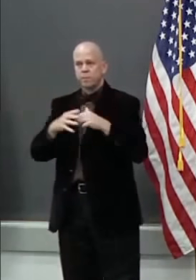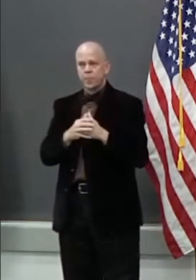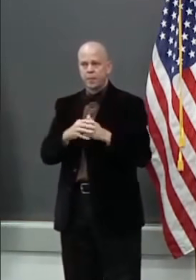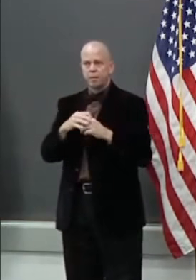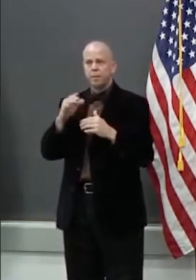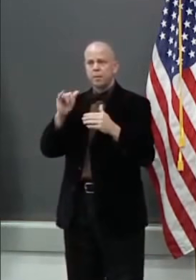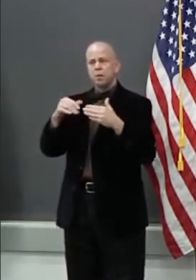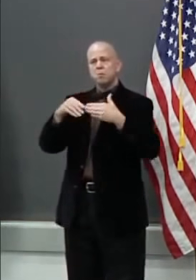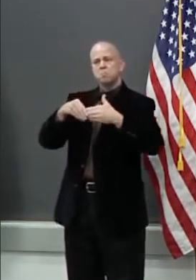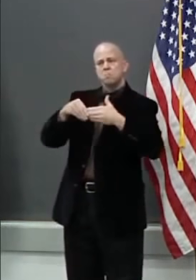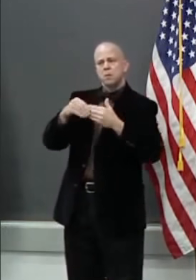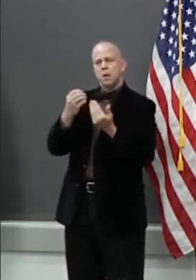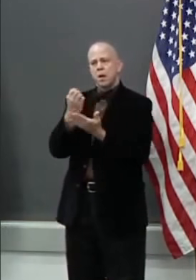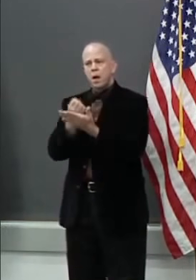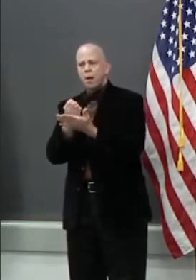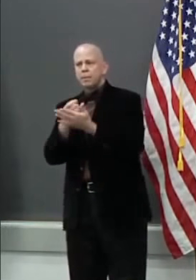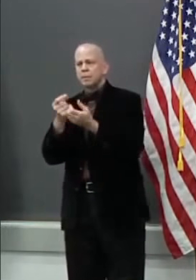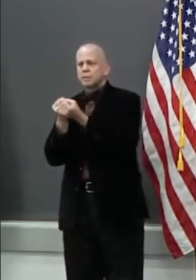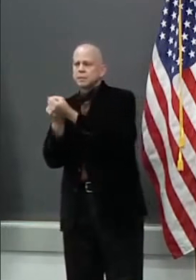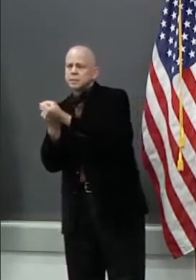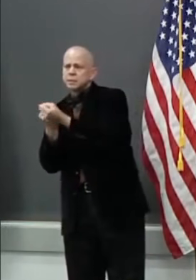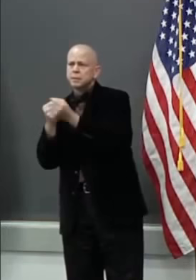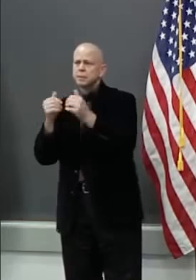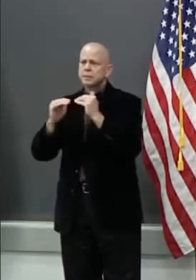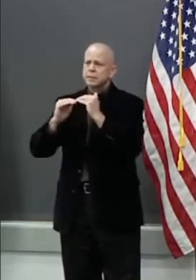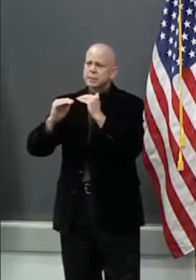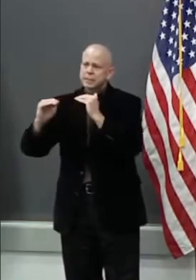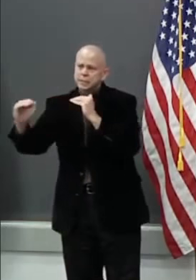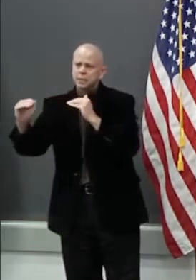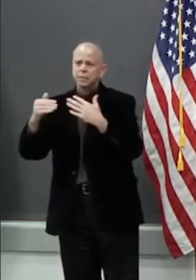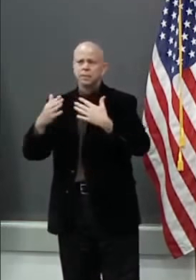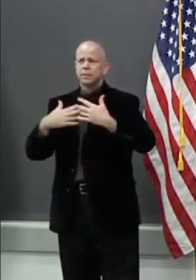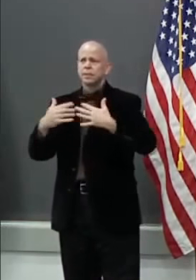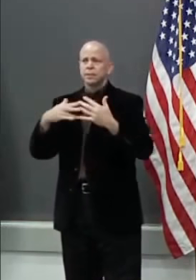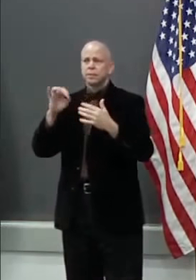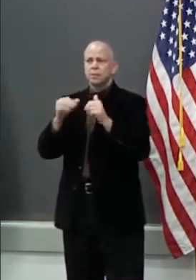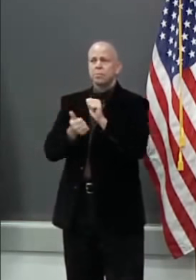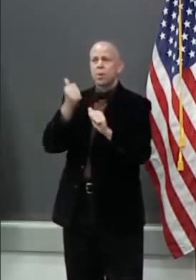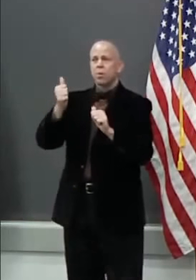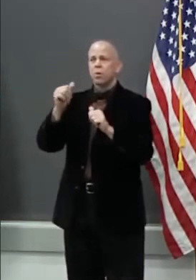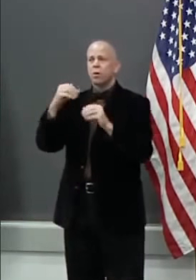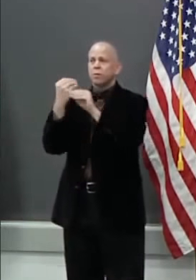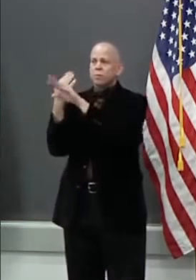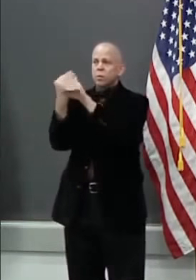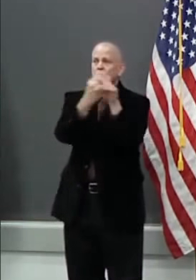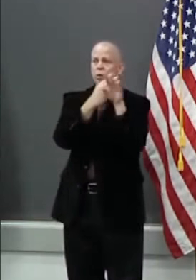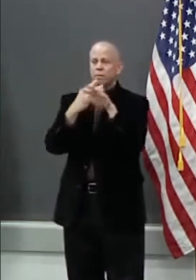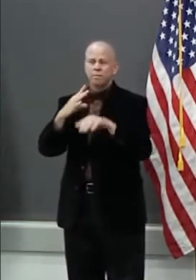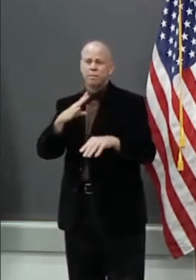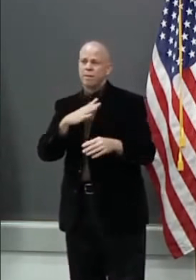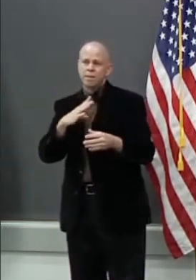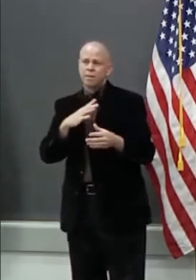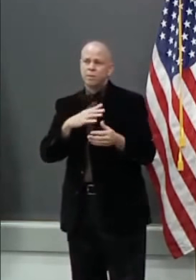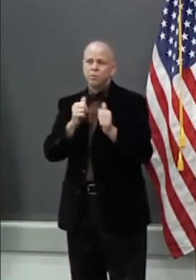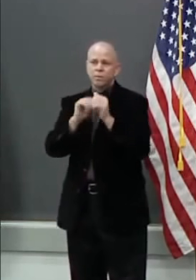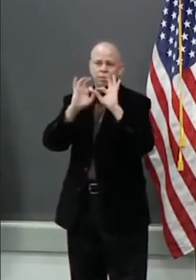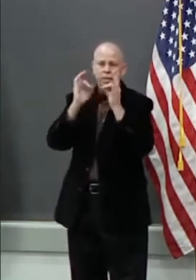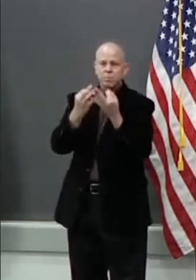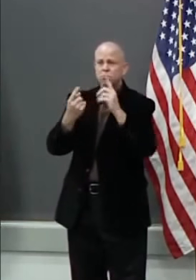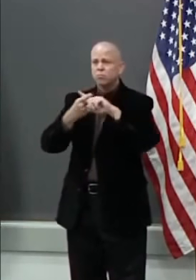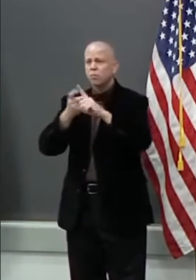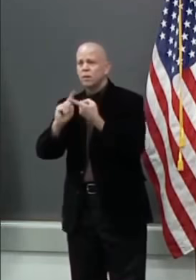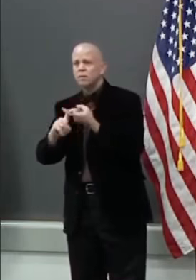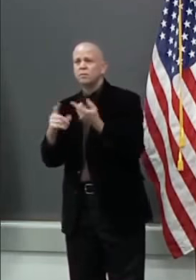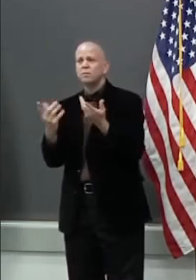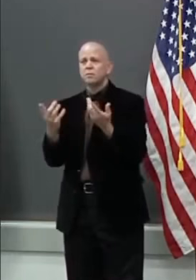ability to connect with family and friends, even if we're asking them to do it mainly virtually. So yes, I'm concerned. If we'd acted a